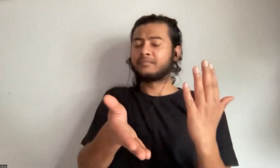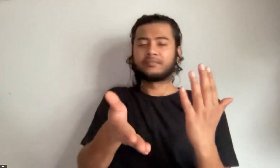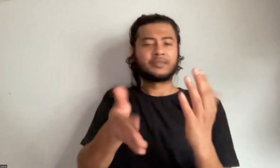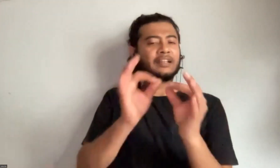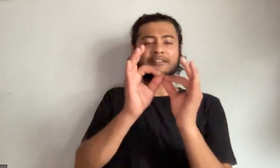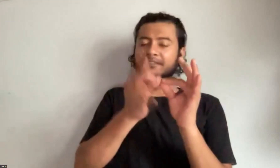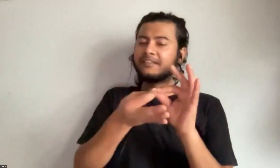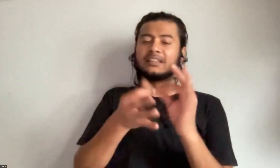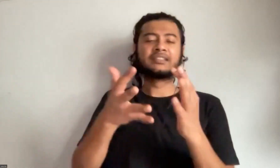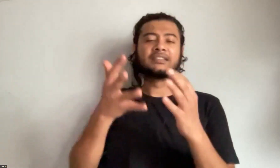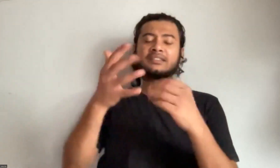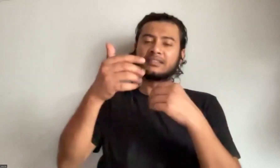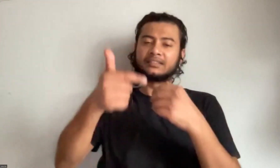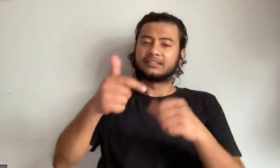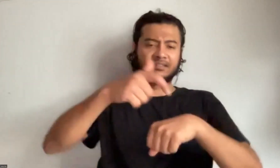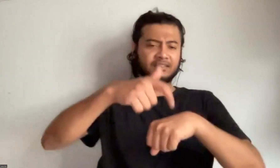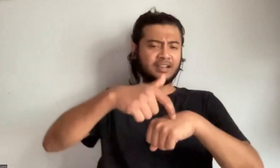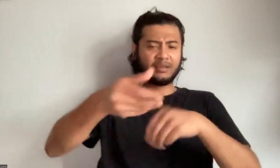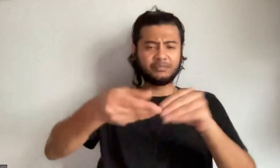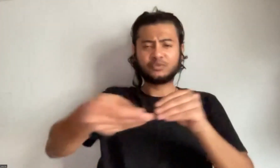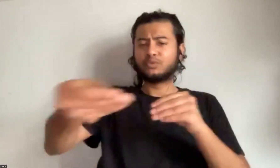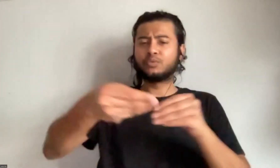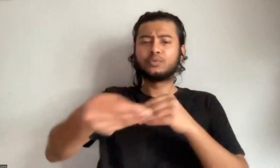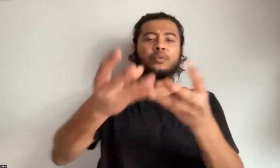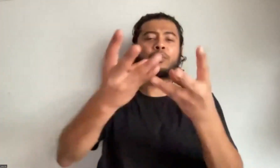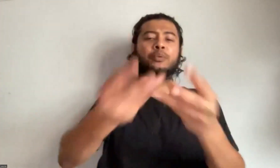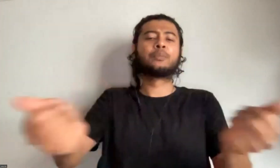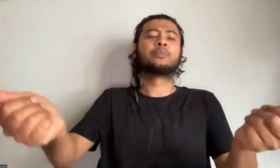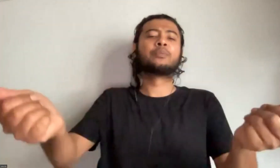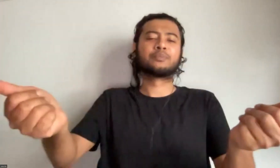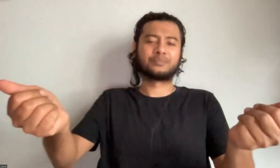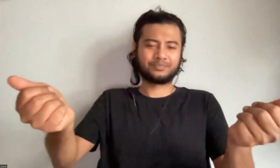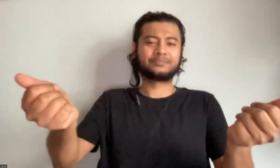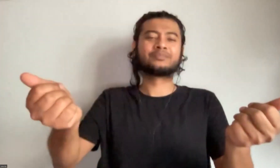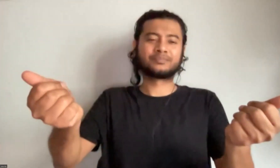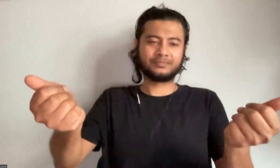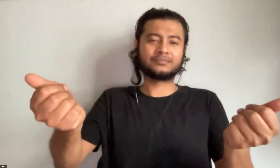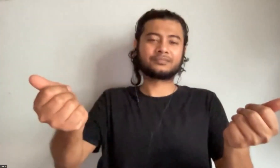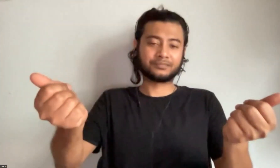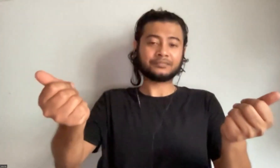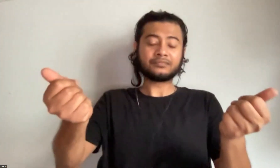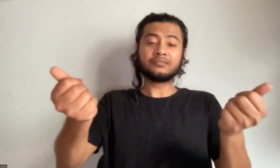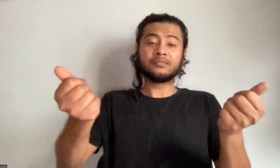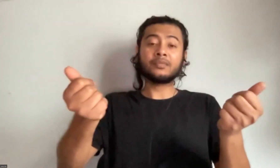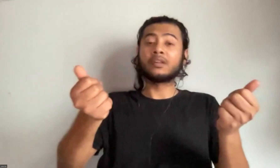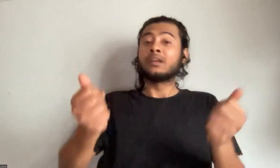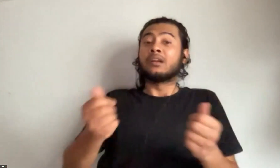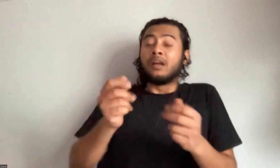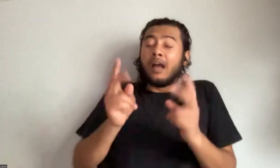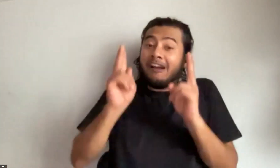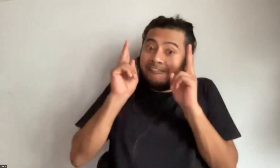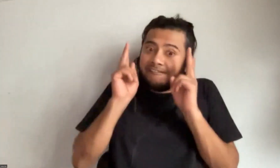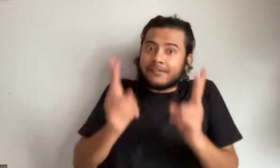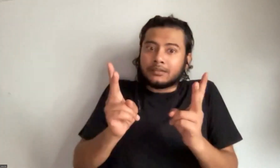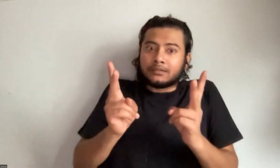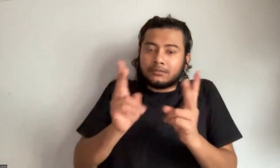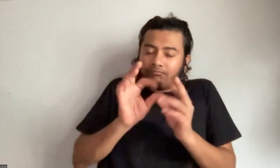And where does the true world is? The true world is the spiritual world. True world is there where Krishna